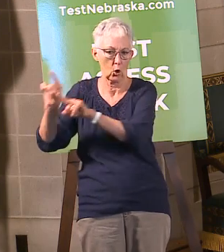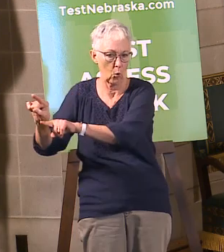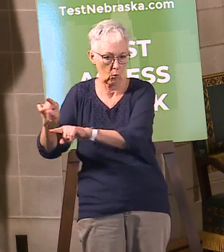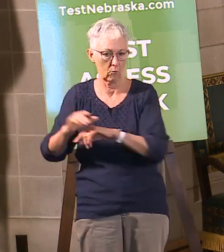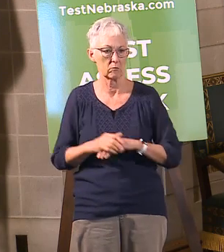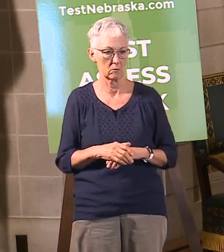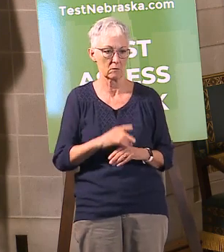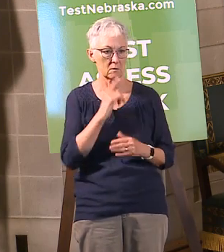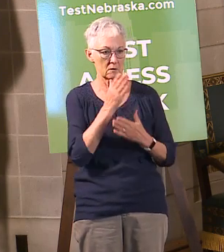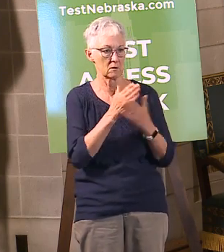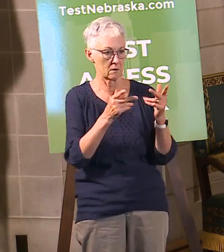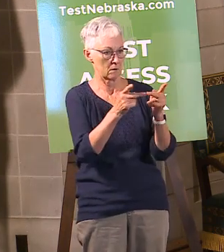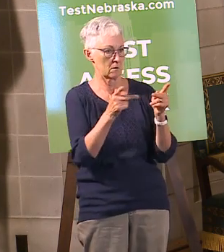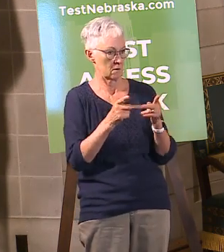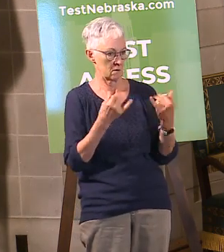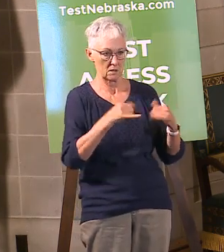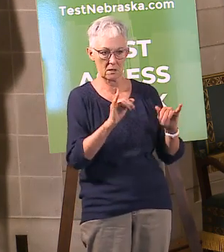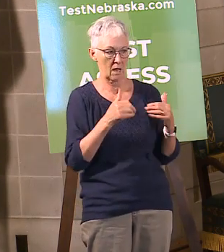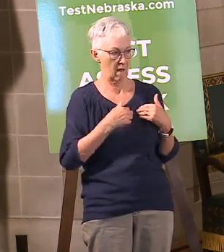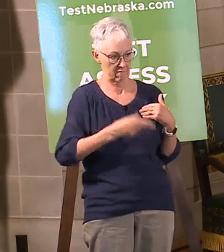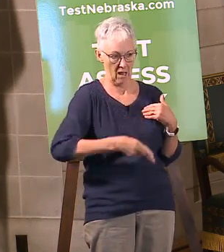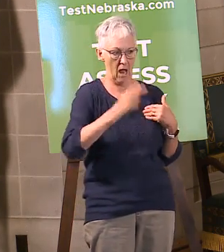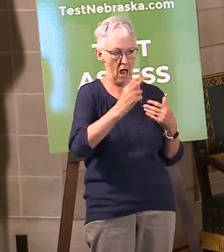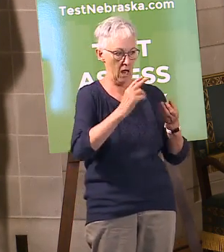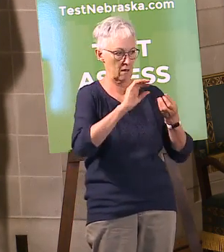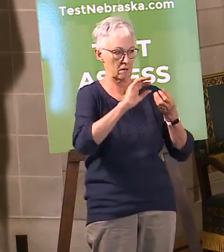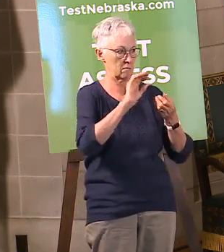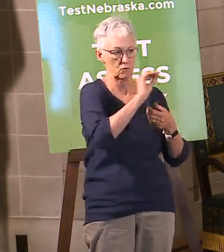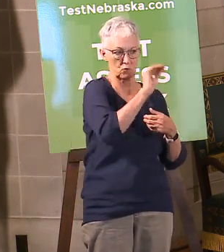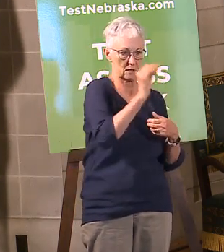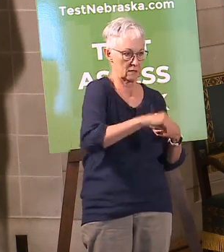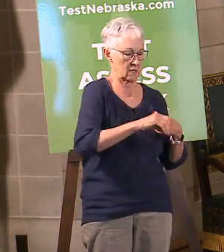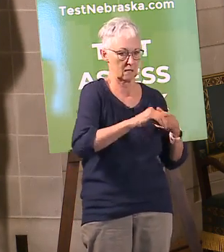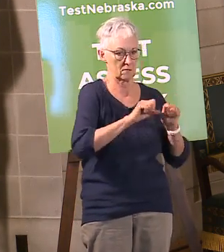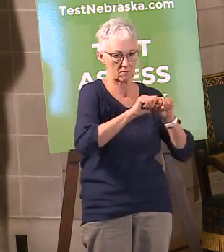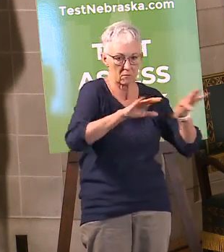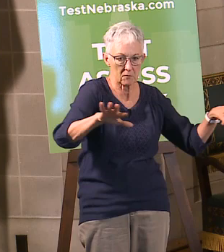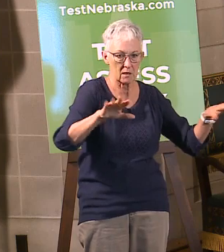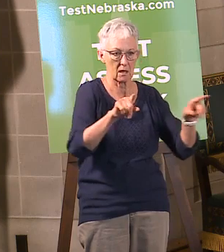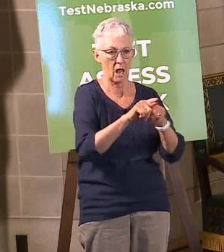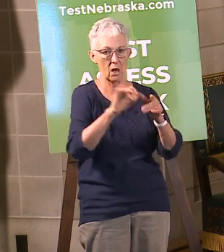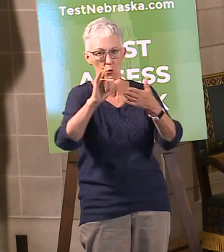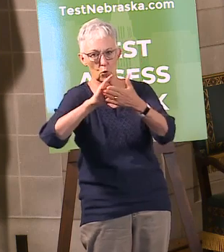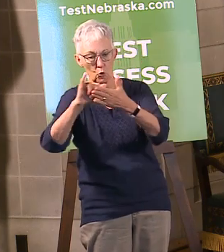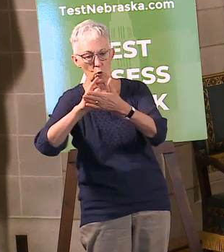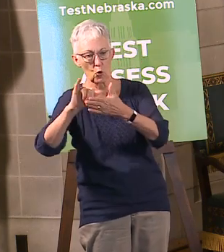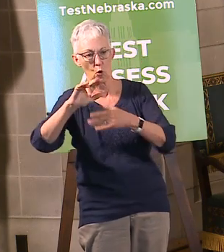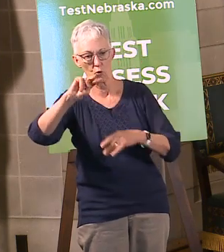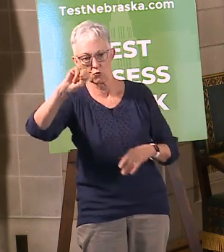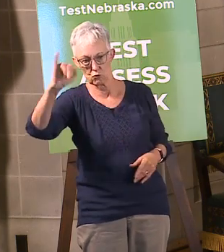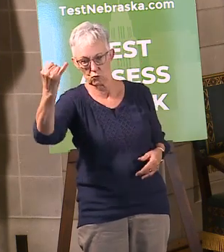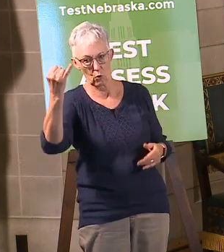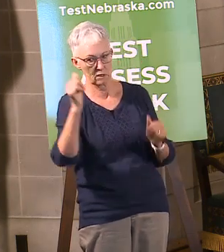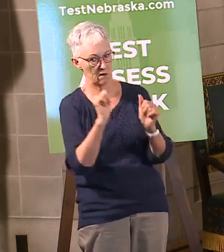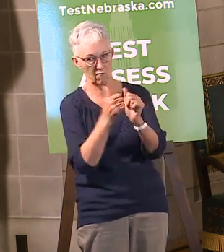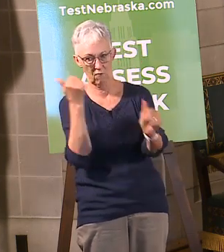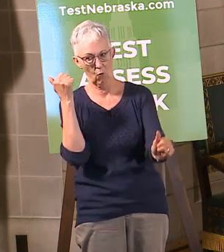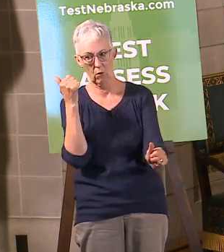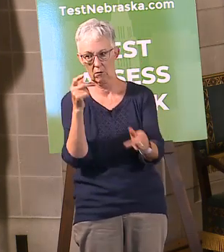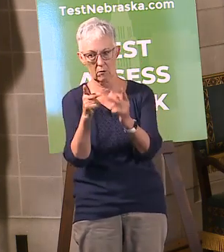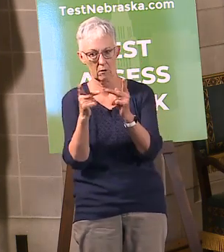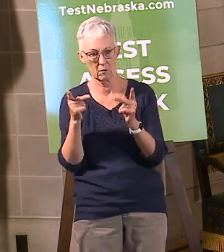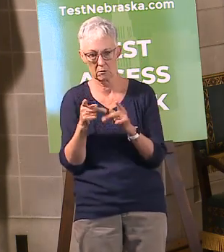high, community spread, places like New York and New Jersey and so forth. So I would avoid places like that at all